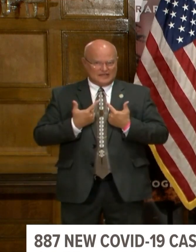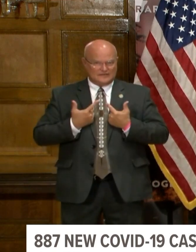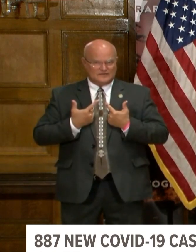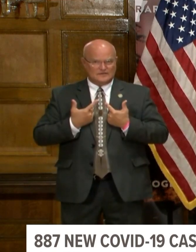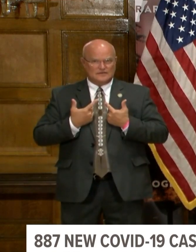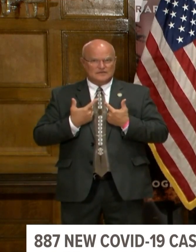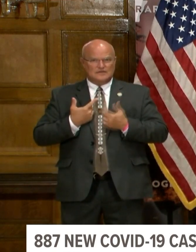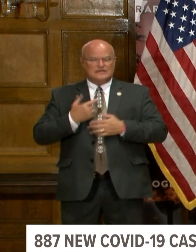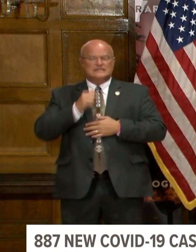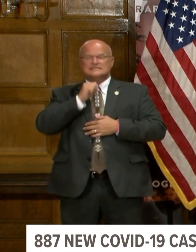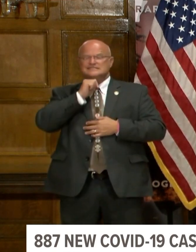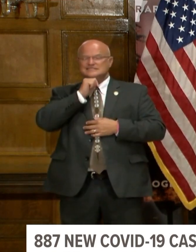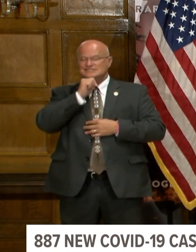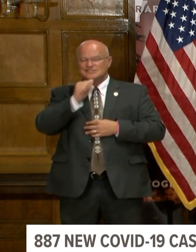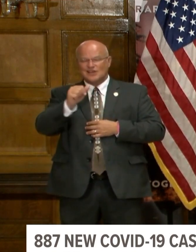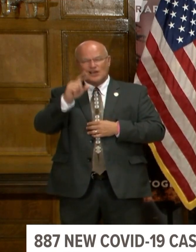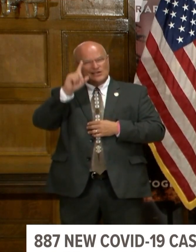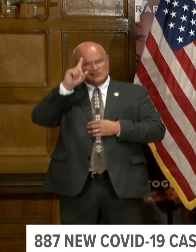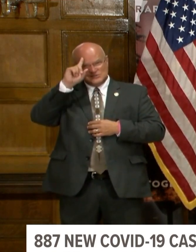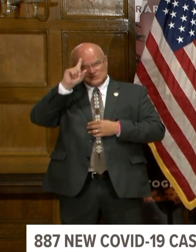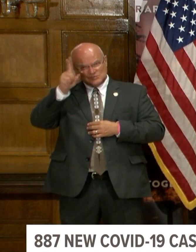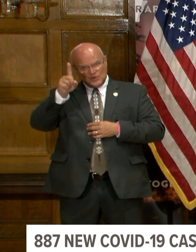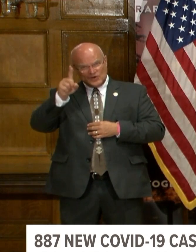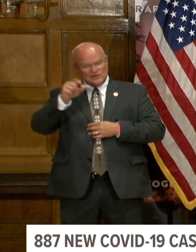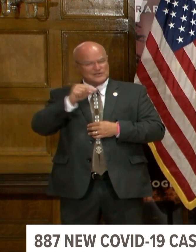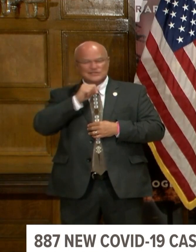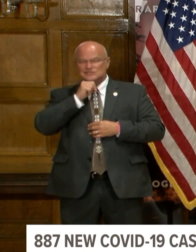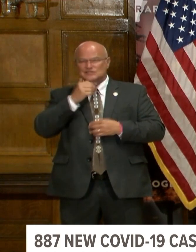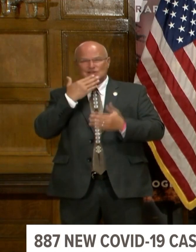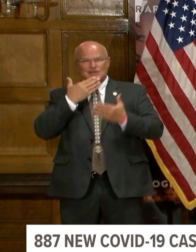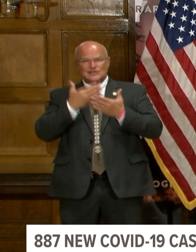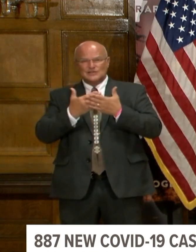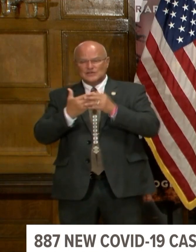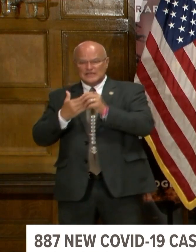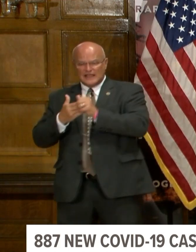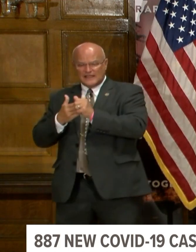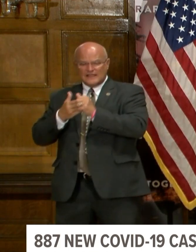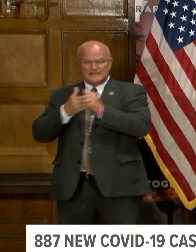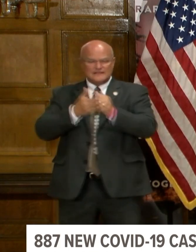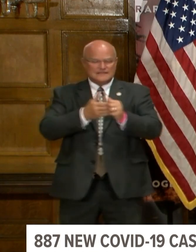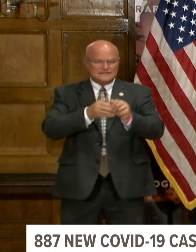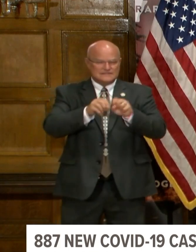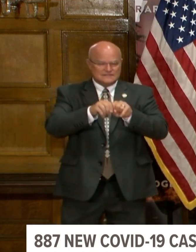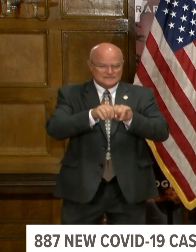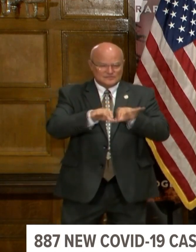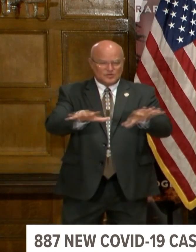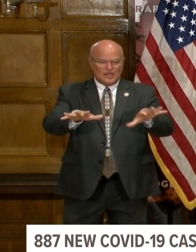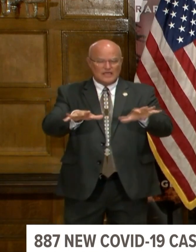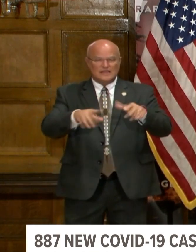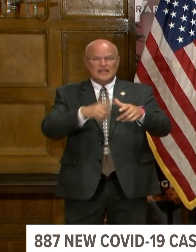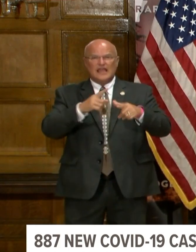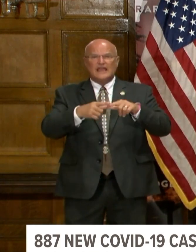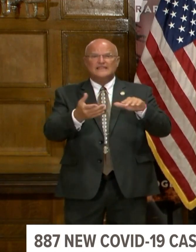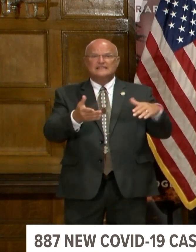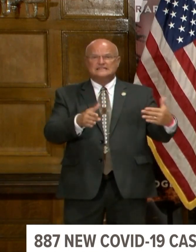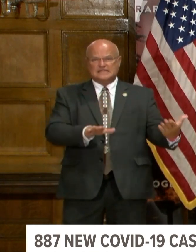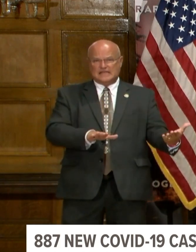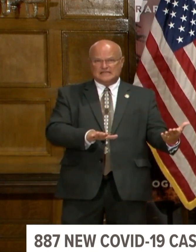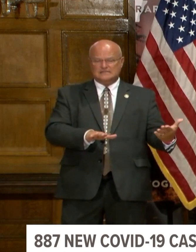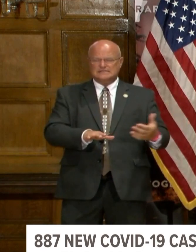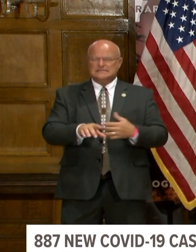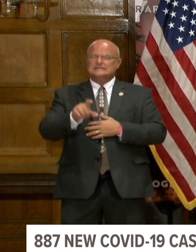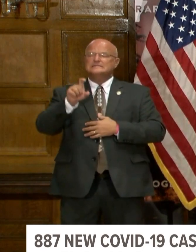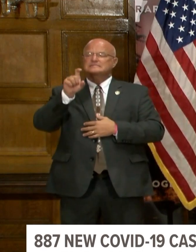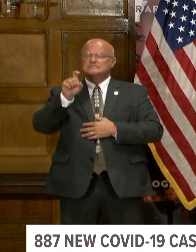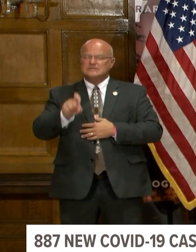that is not smart. It is not good, and that leads to cases, and that leads to deaths. And so we